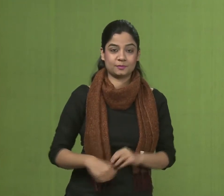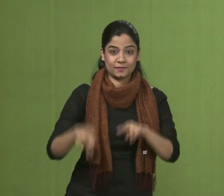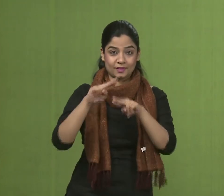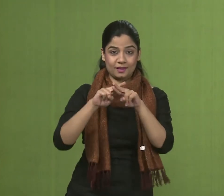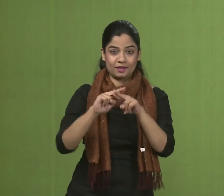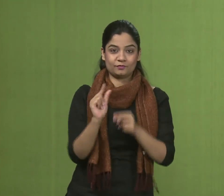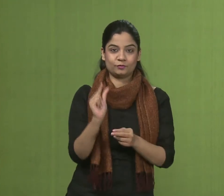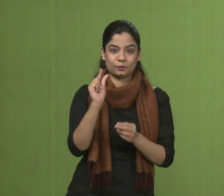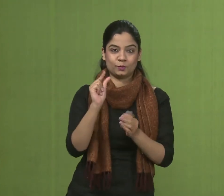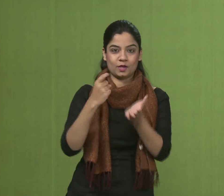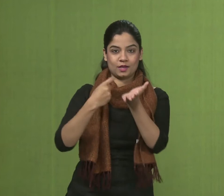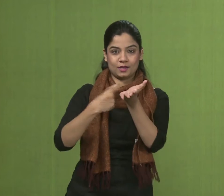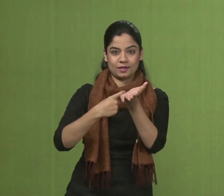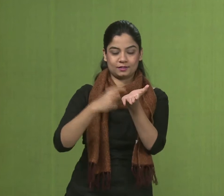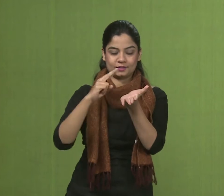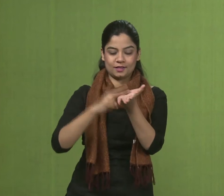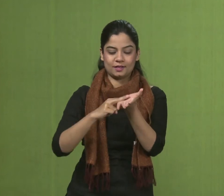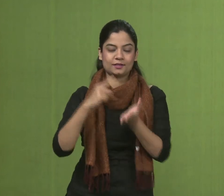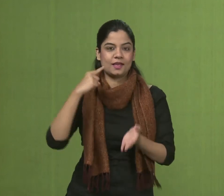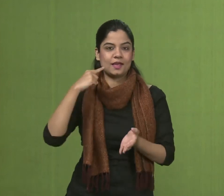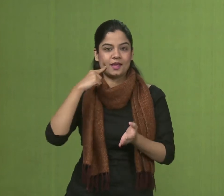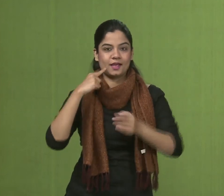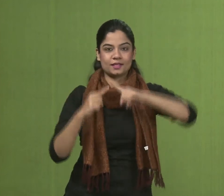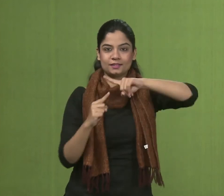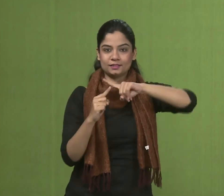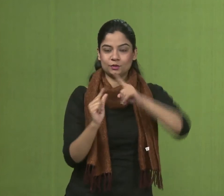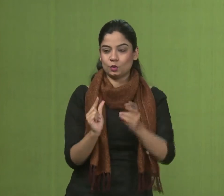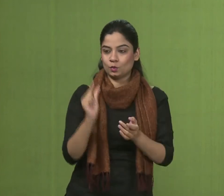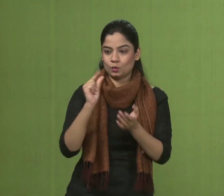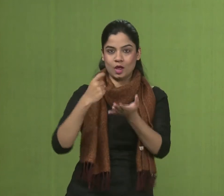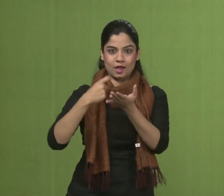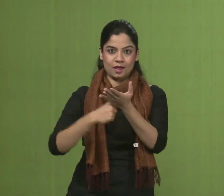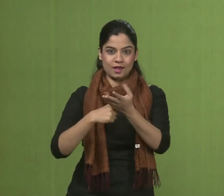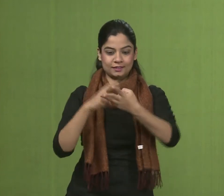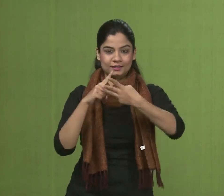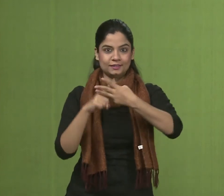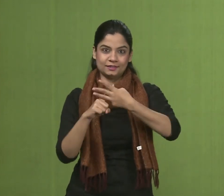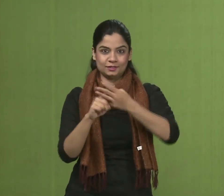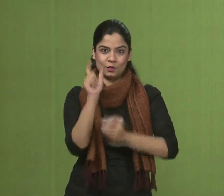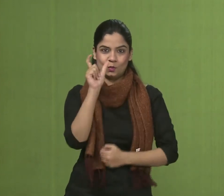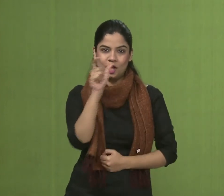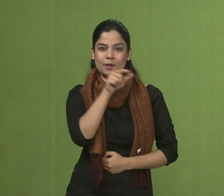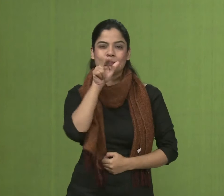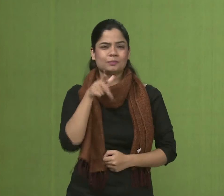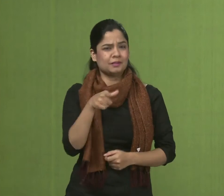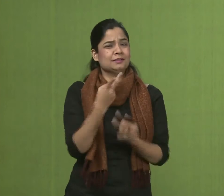Furniture. Furniture can be different things like a bed, which is made out of wood,